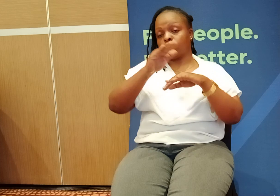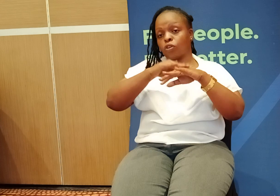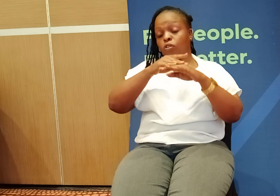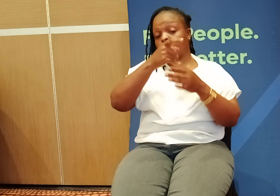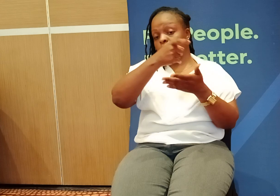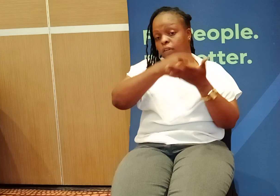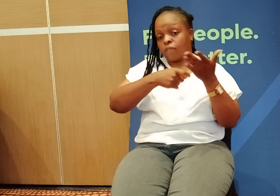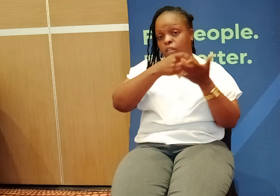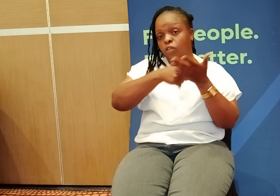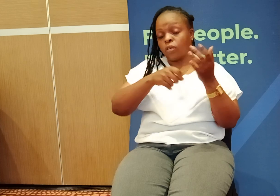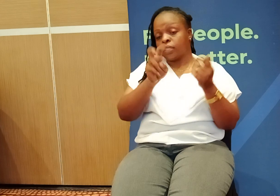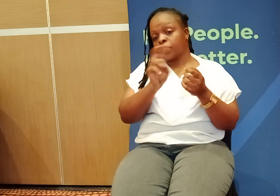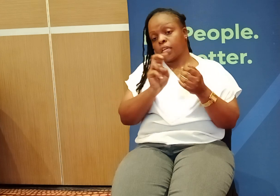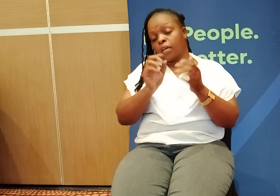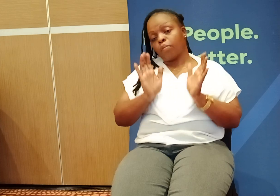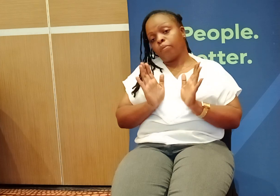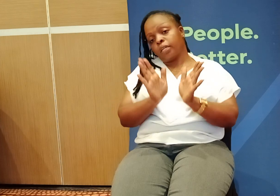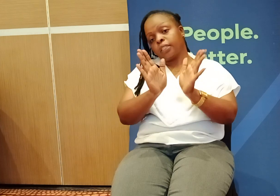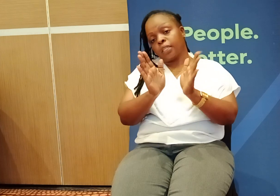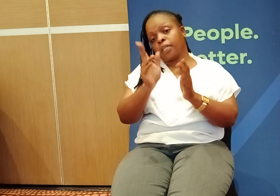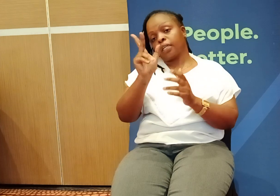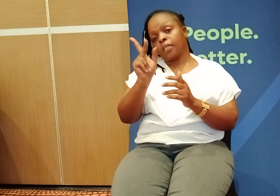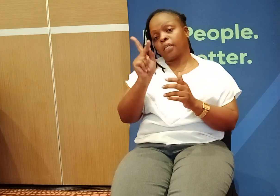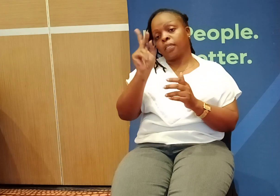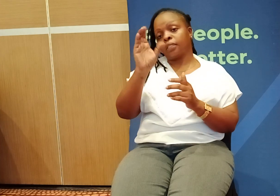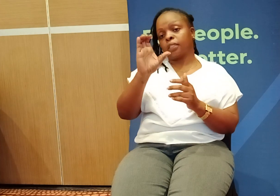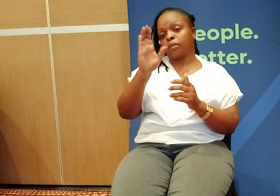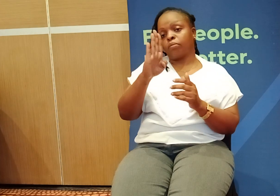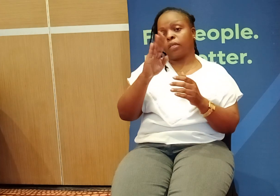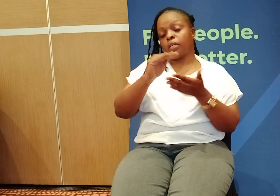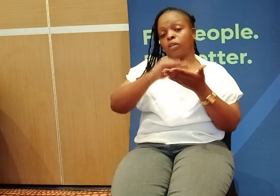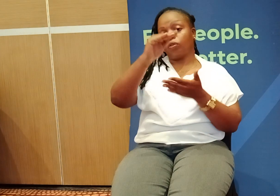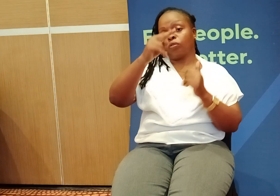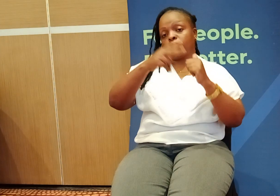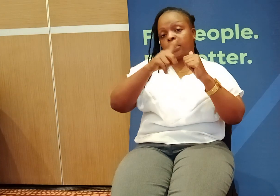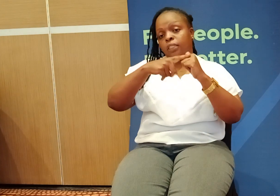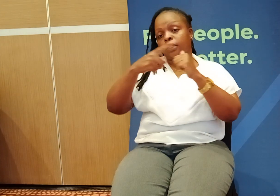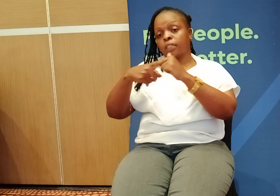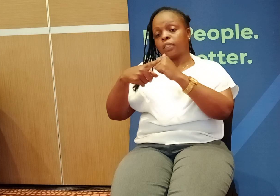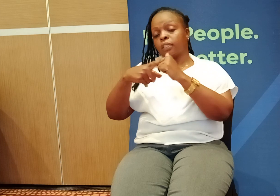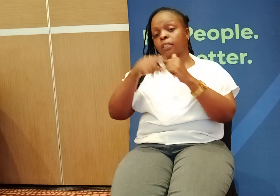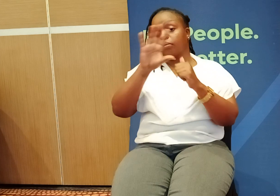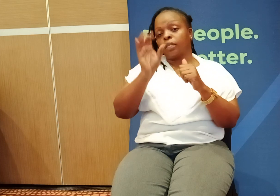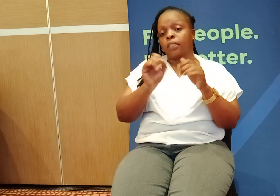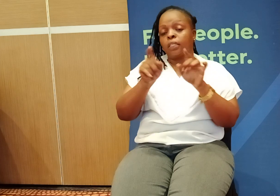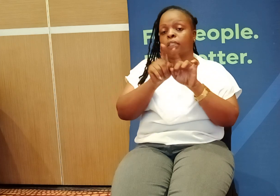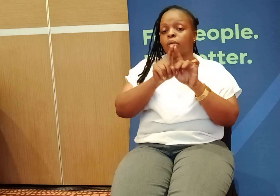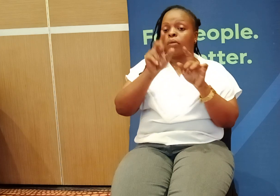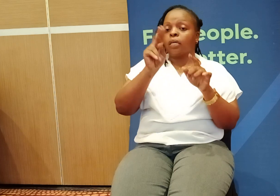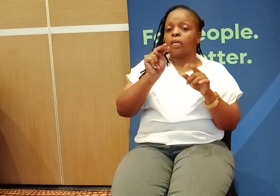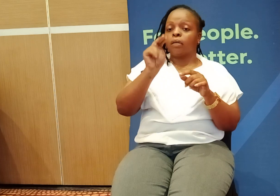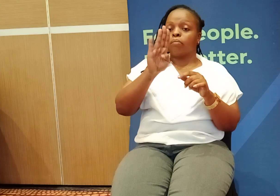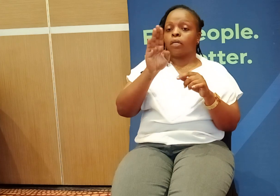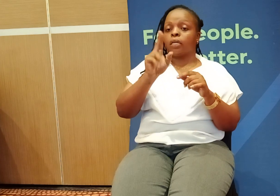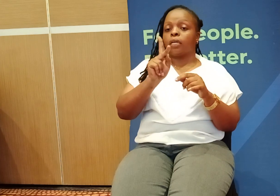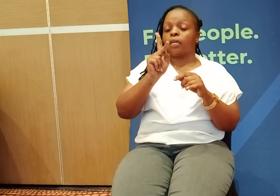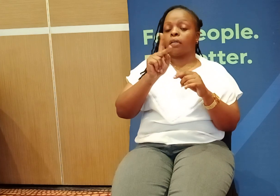the pressure on KCB Kenya growing 6%, and NBK down at 2%. So